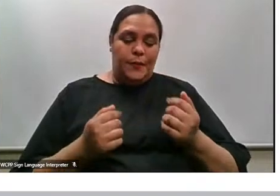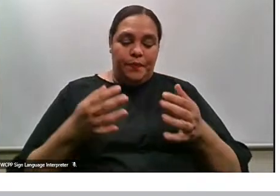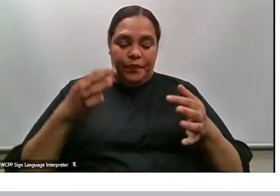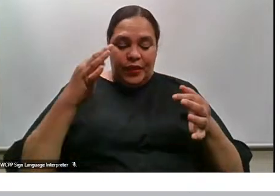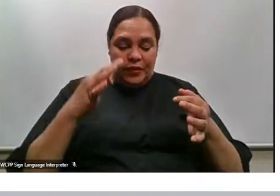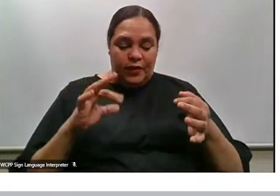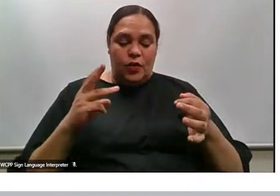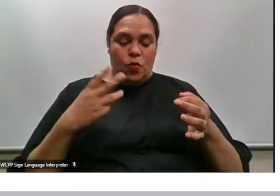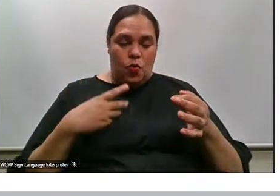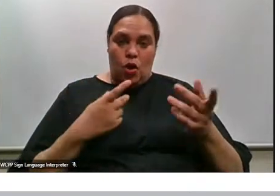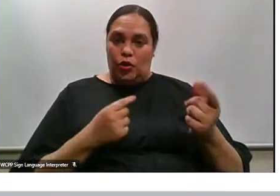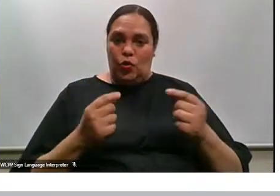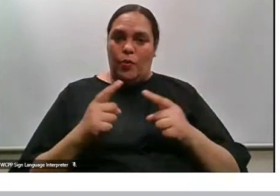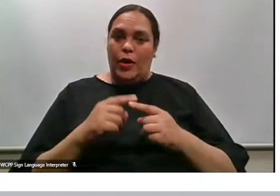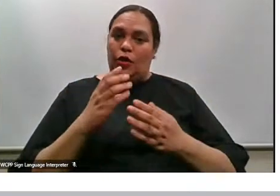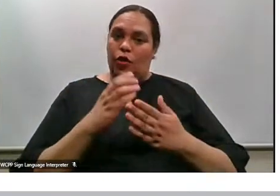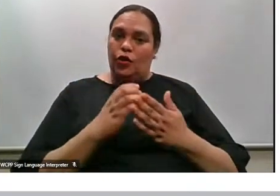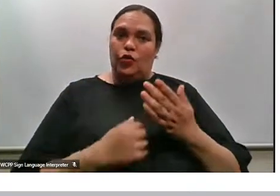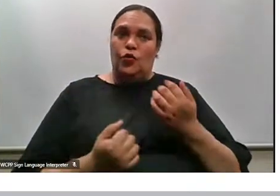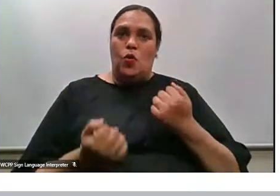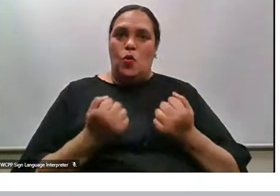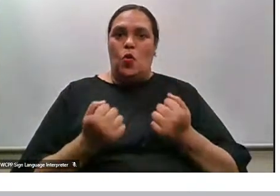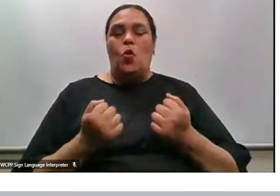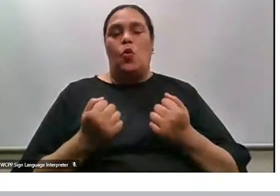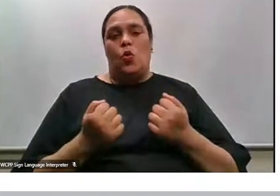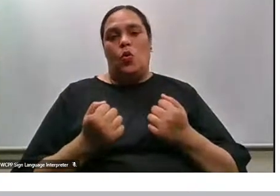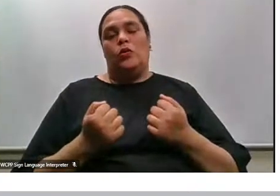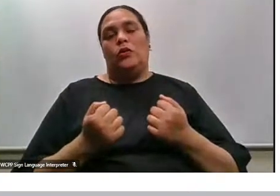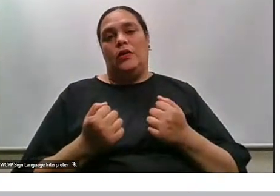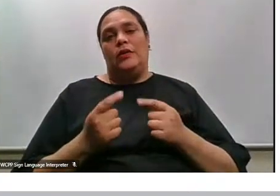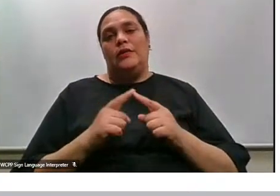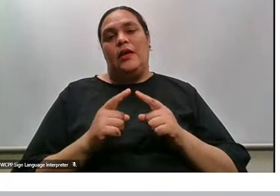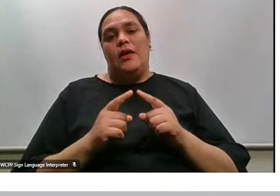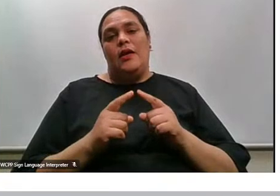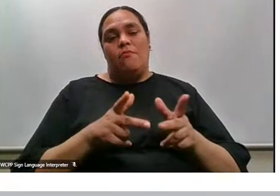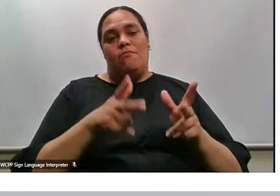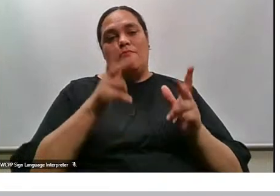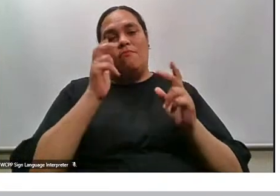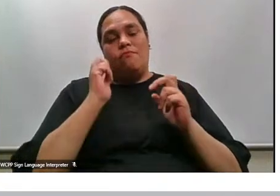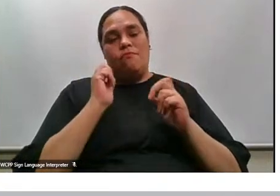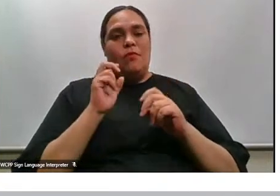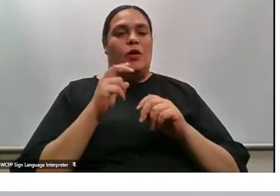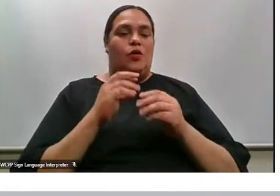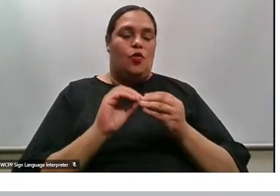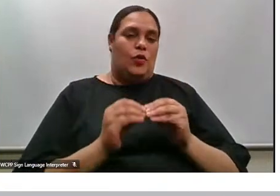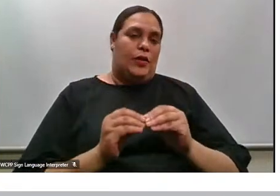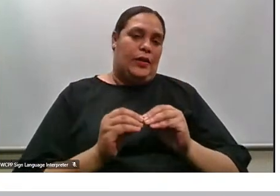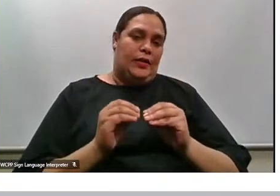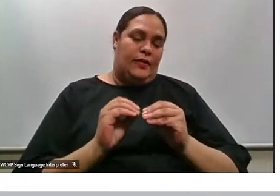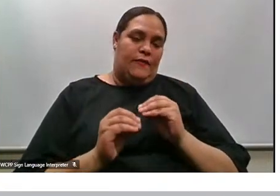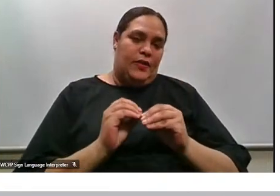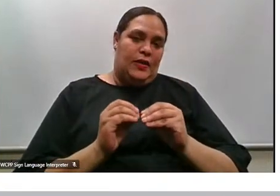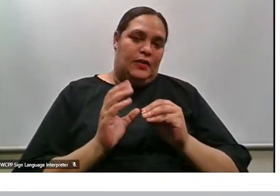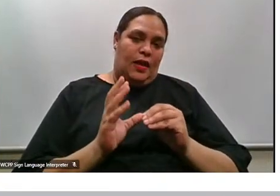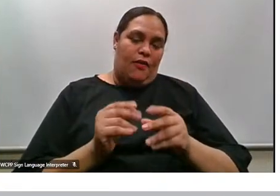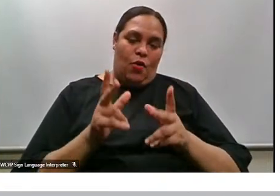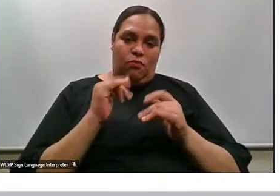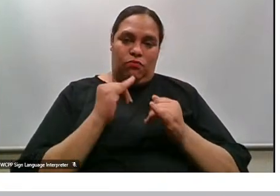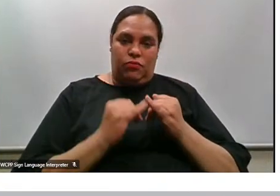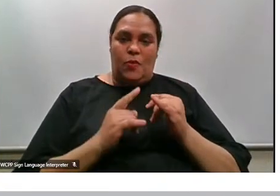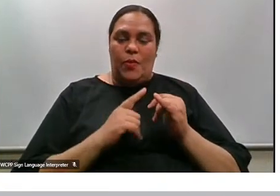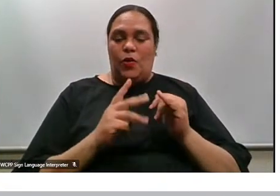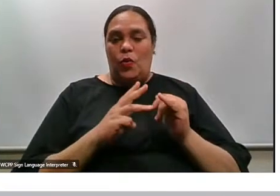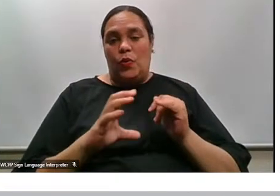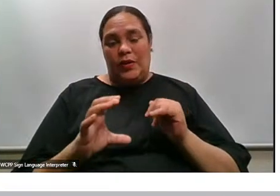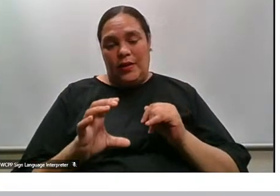was made by the Constitutional Court, and subsequently the interpretation was corrected. And particularly in the Western